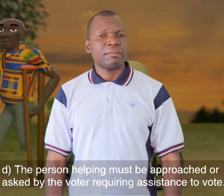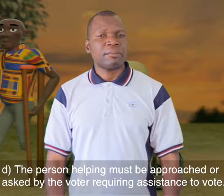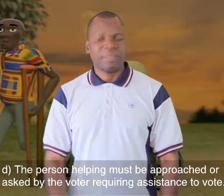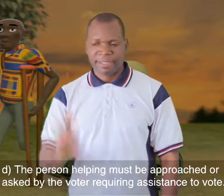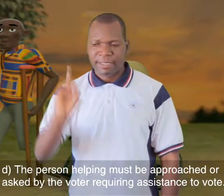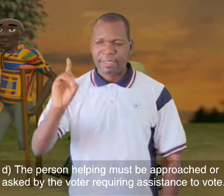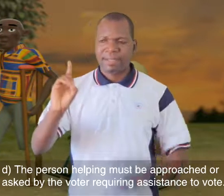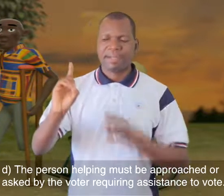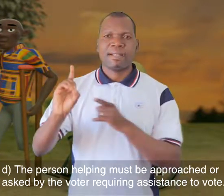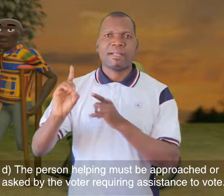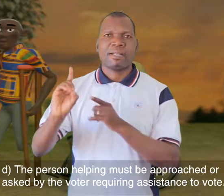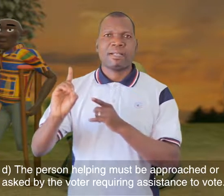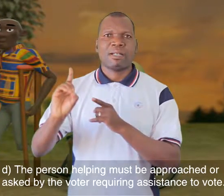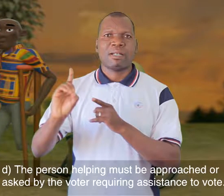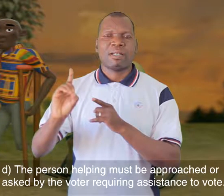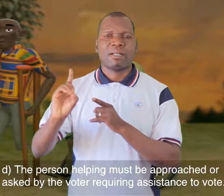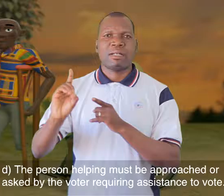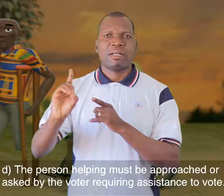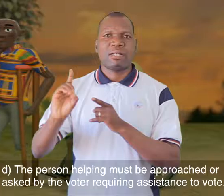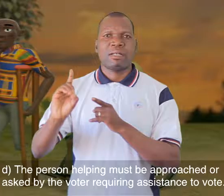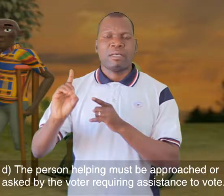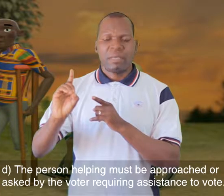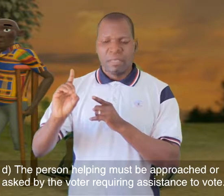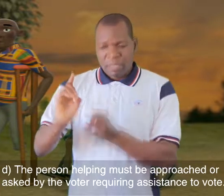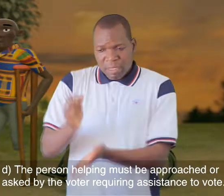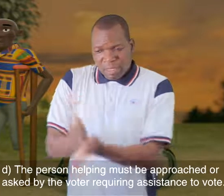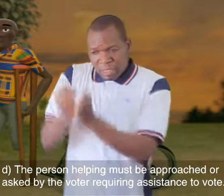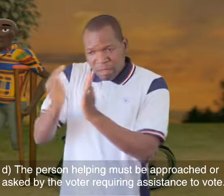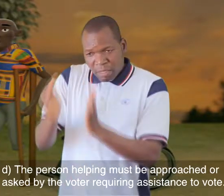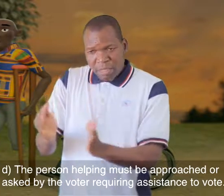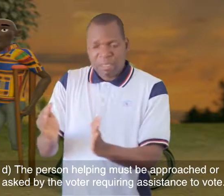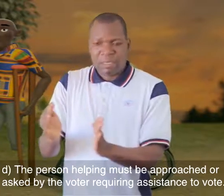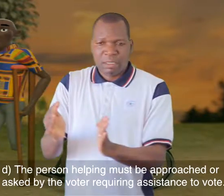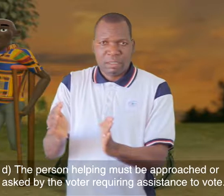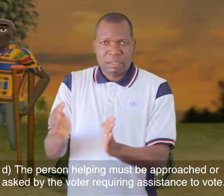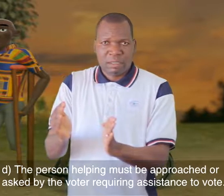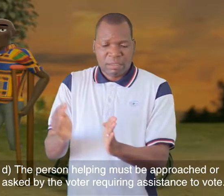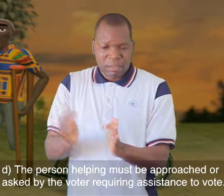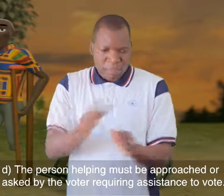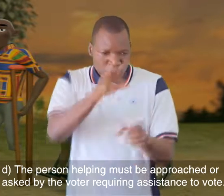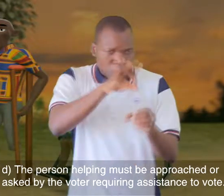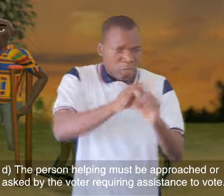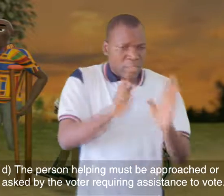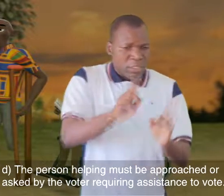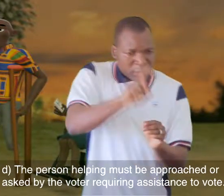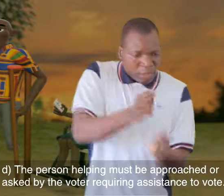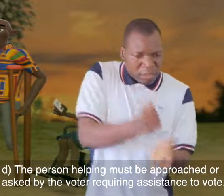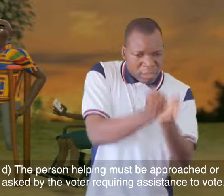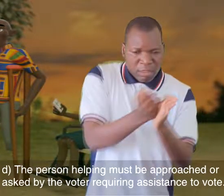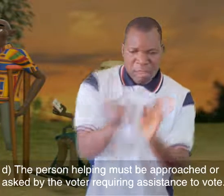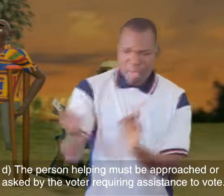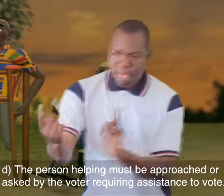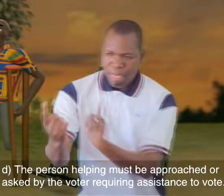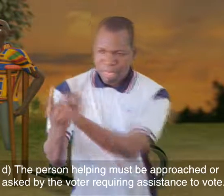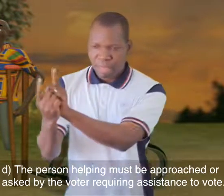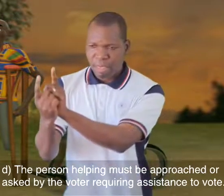D. The person helping must be approached or asked by the voter requiring assistance to vote.